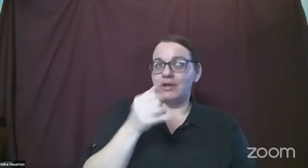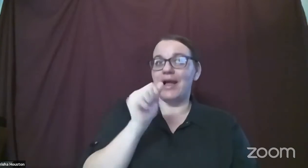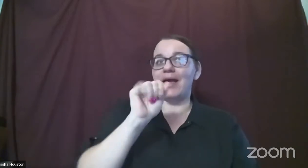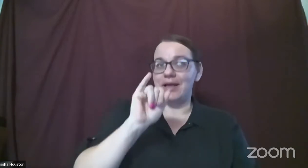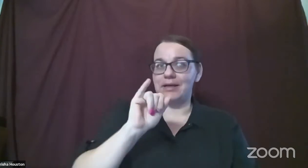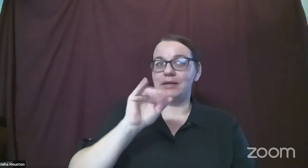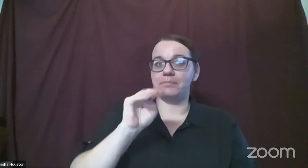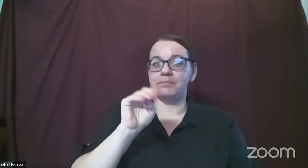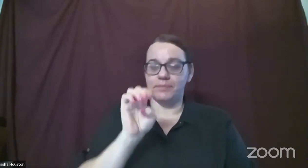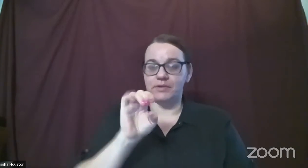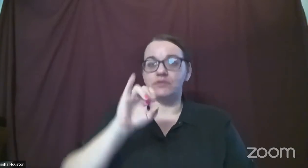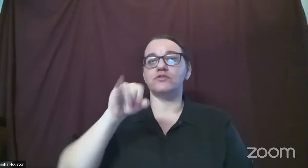Jamie